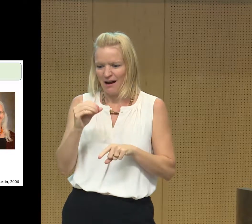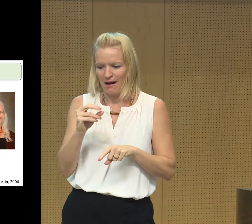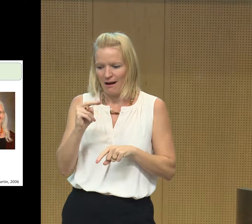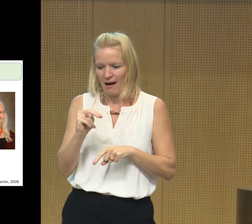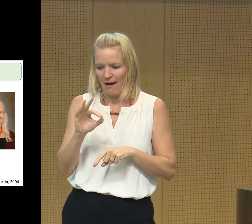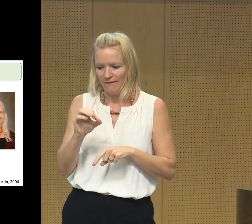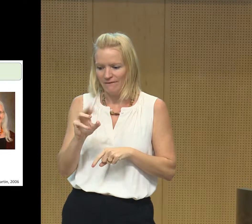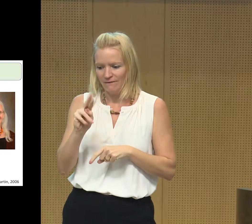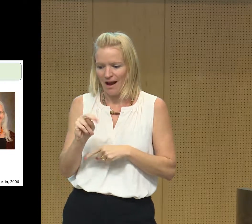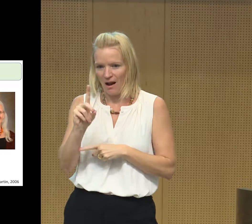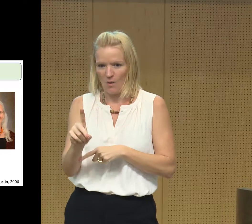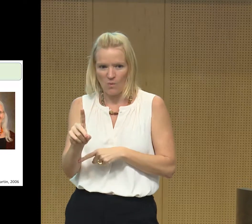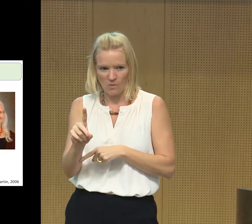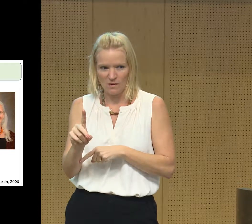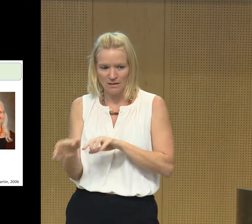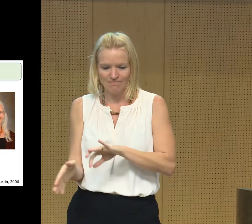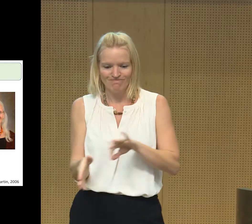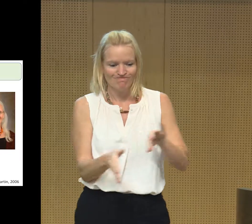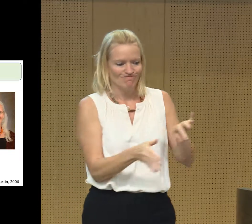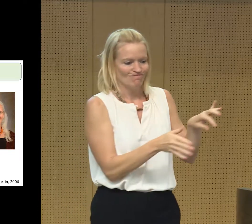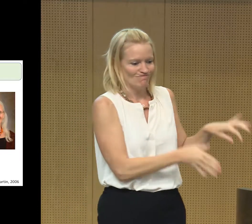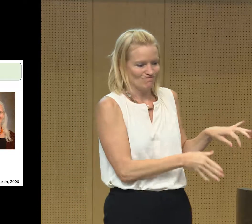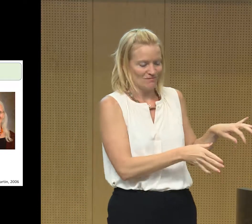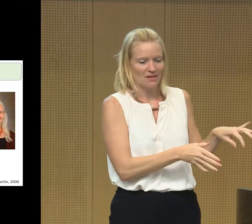because it could confound the research. Or